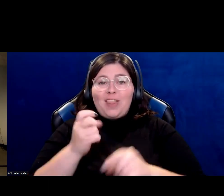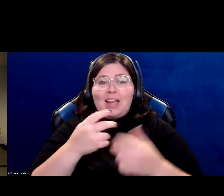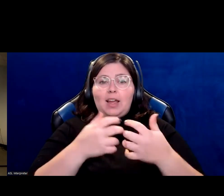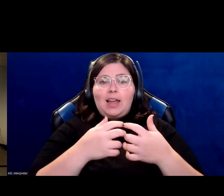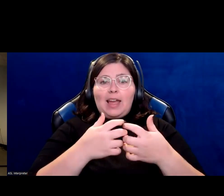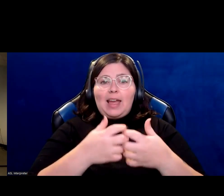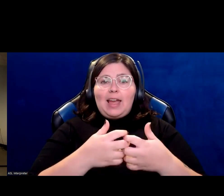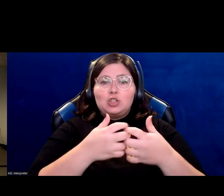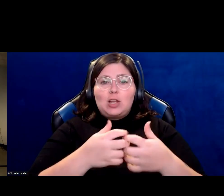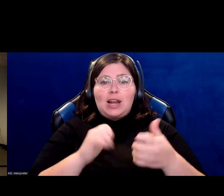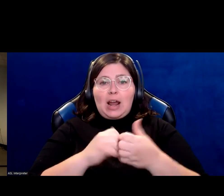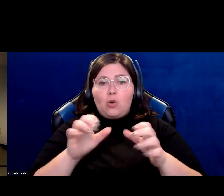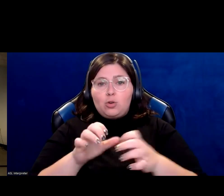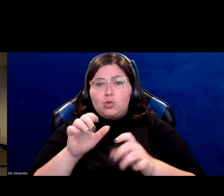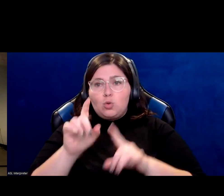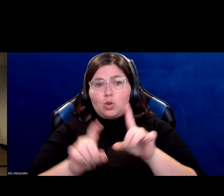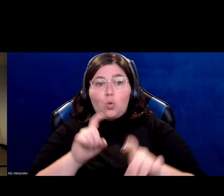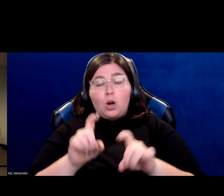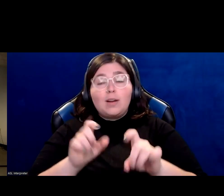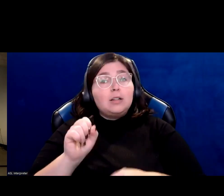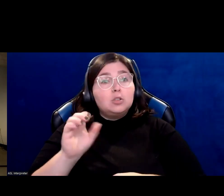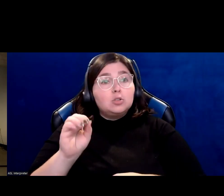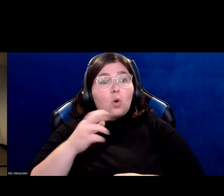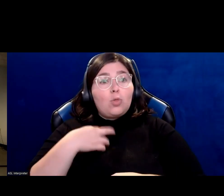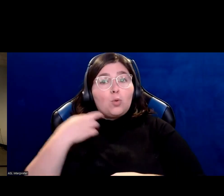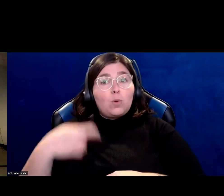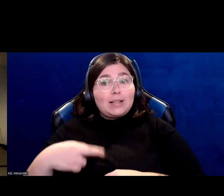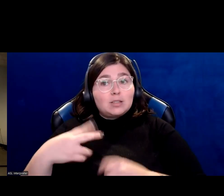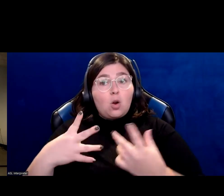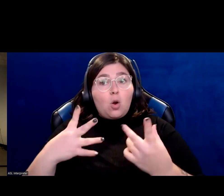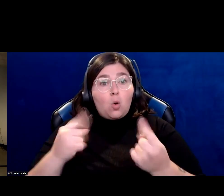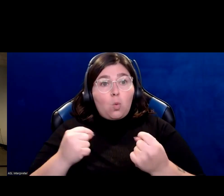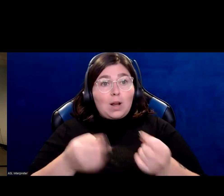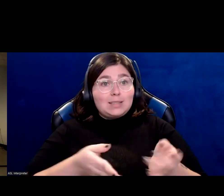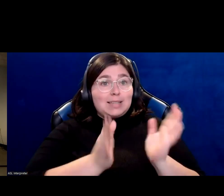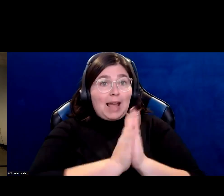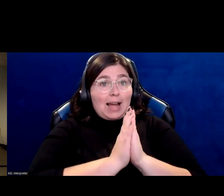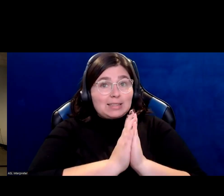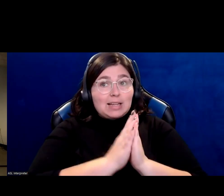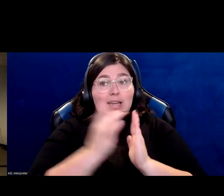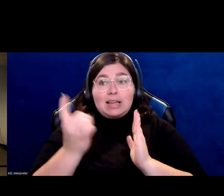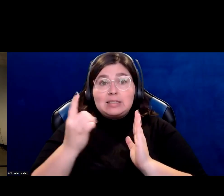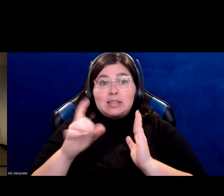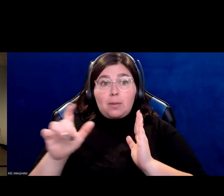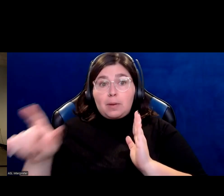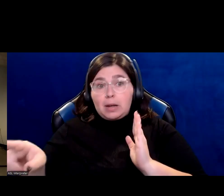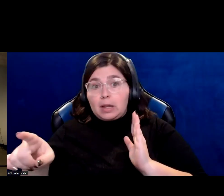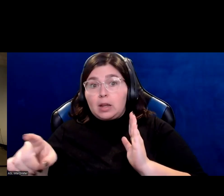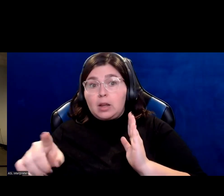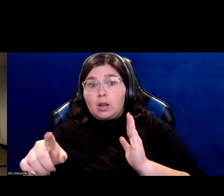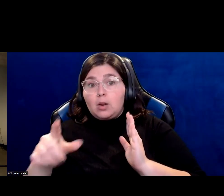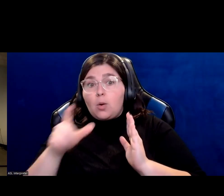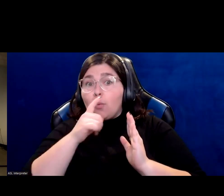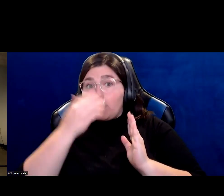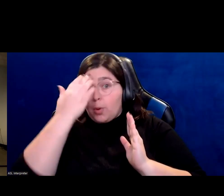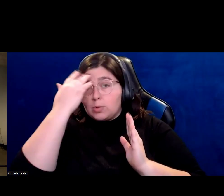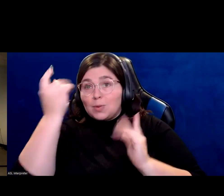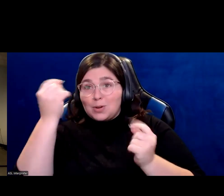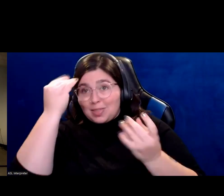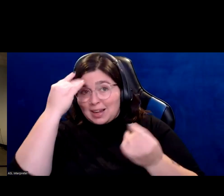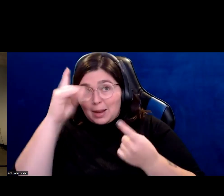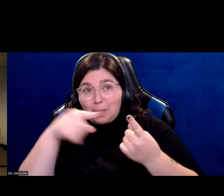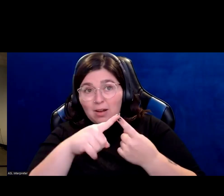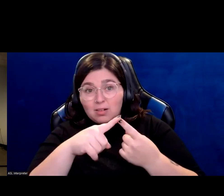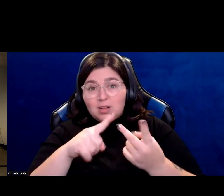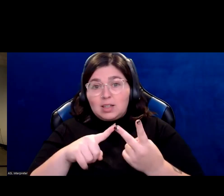So the risks are what gets asked, and somebody knows what you're thinking about. You may or may not like